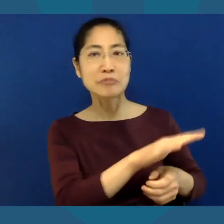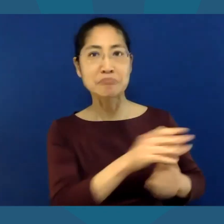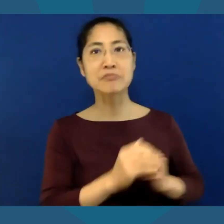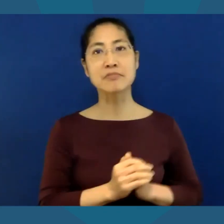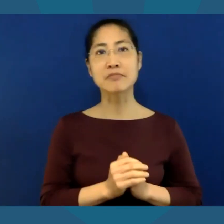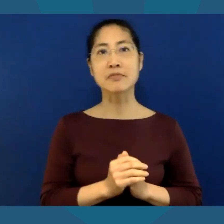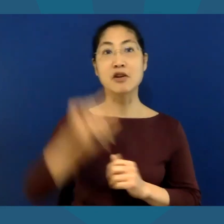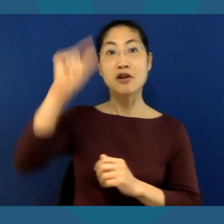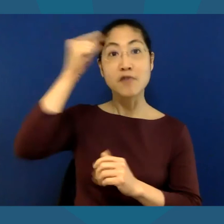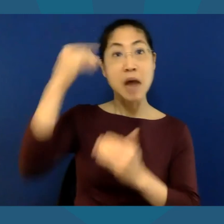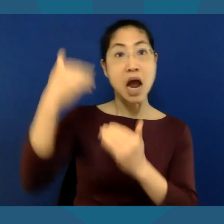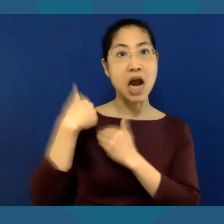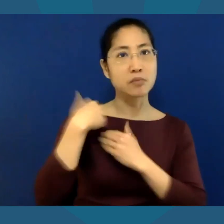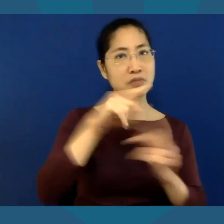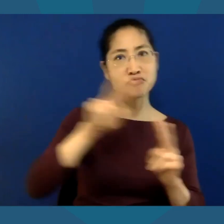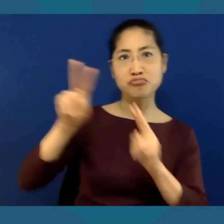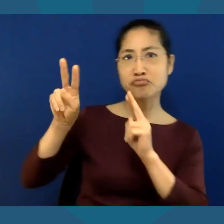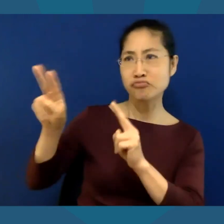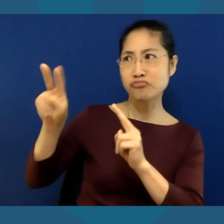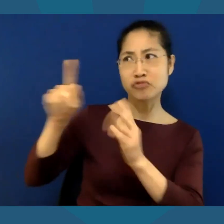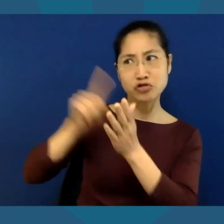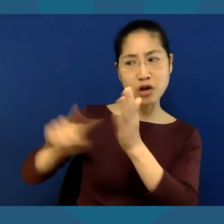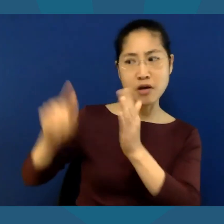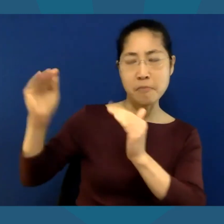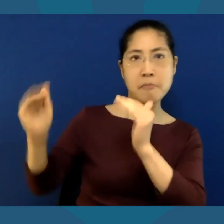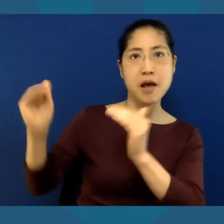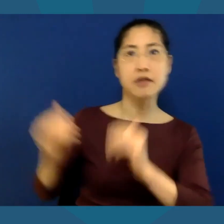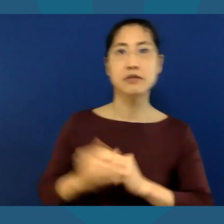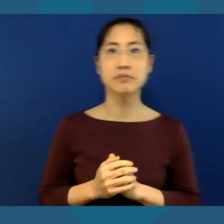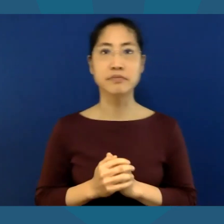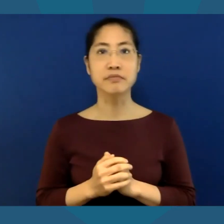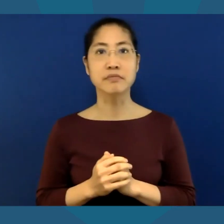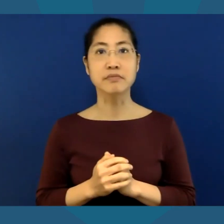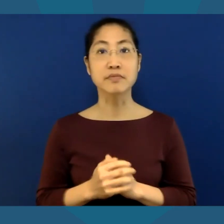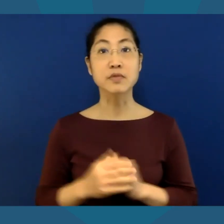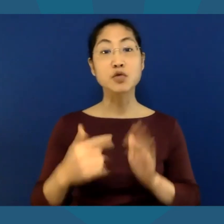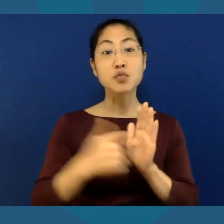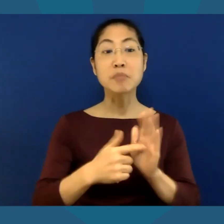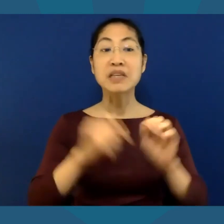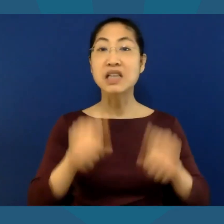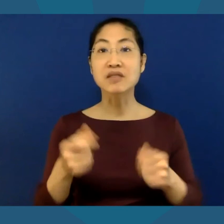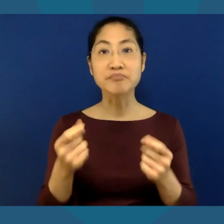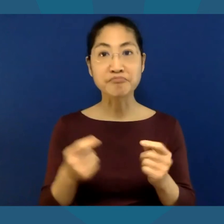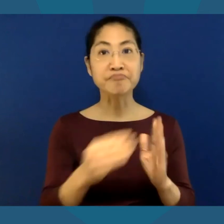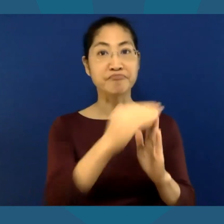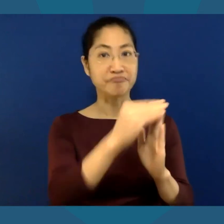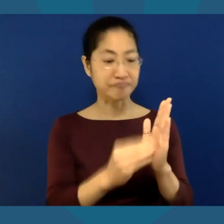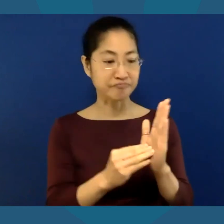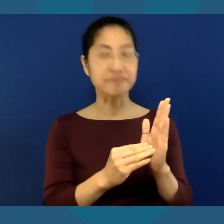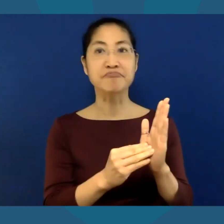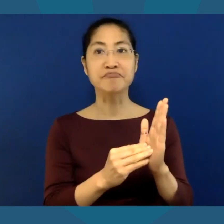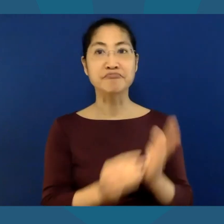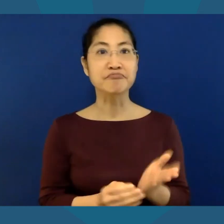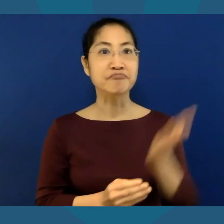represent your local district interests, and to scrutinize the work of government for